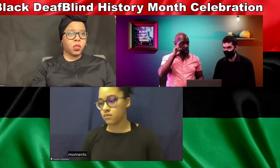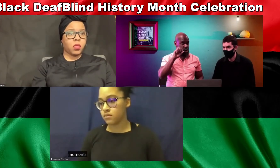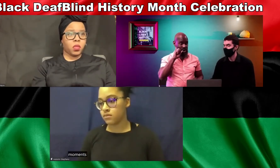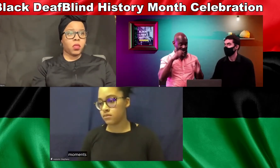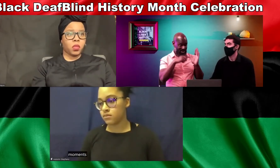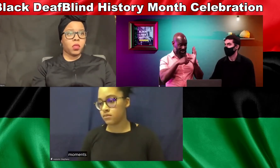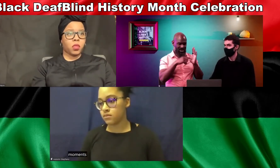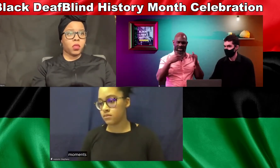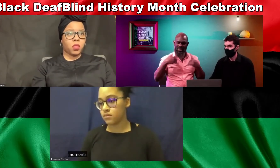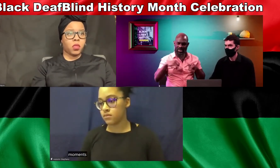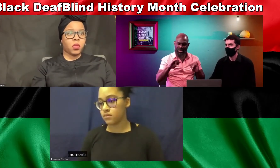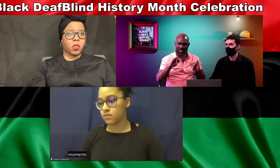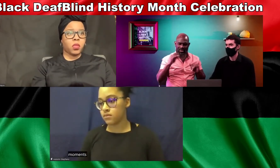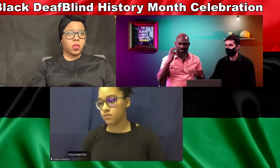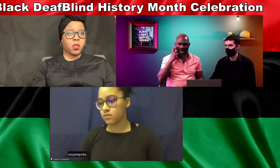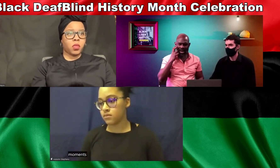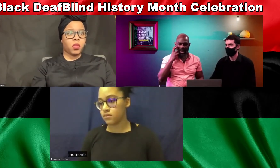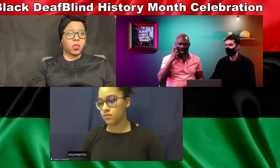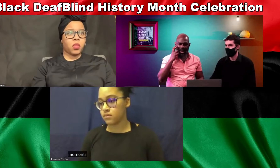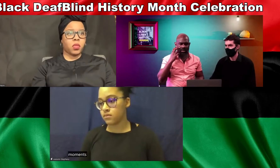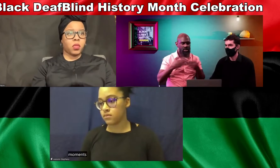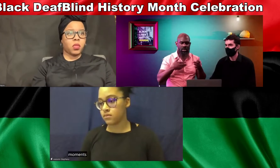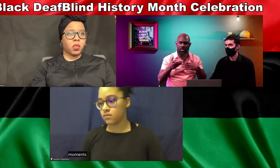To accept that I am deafblind.